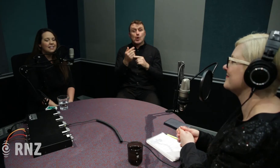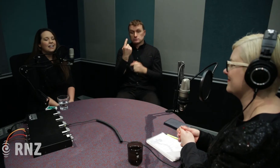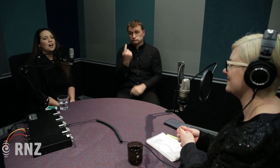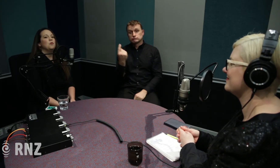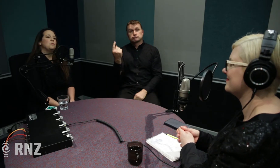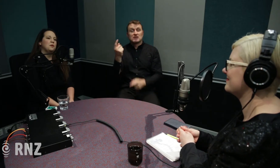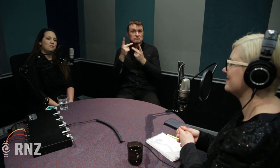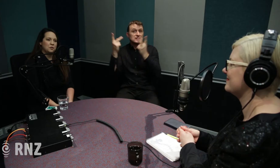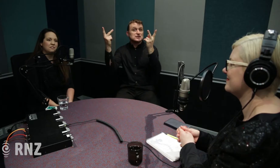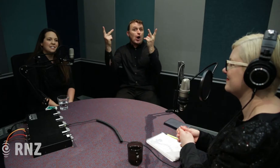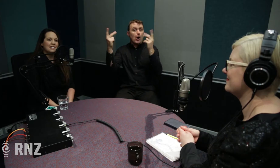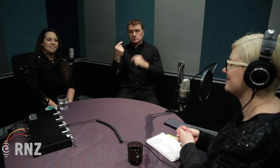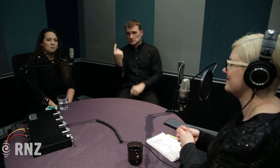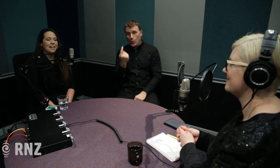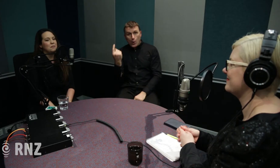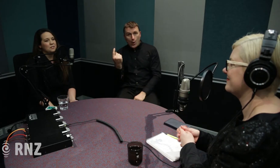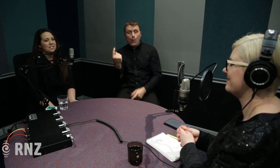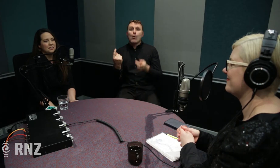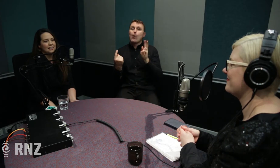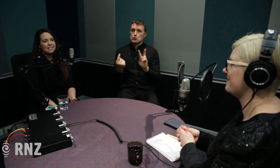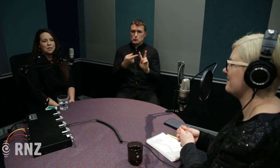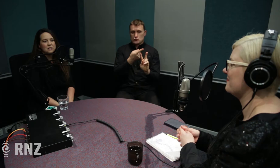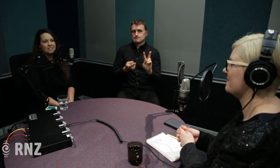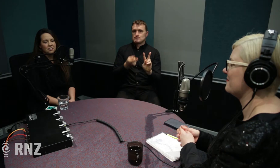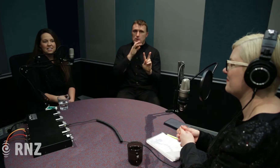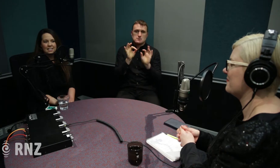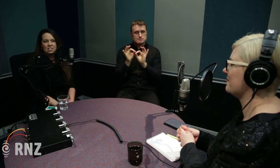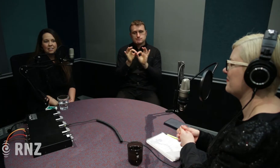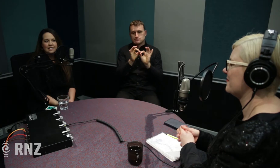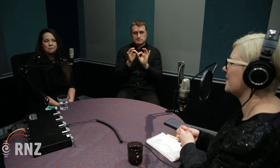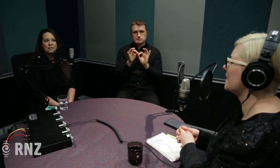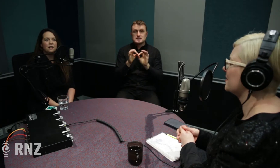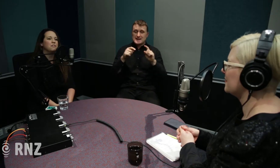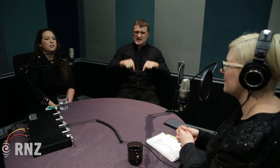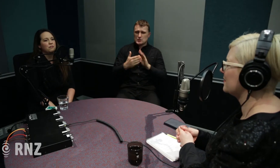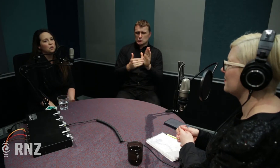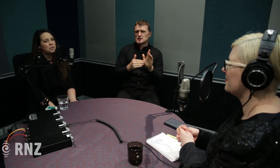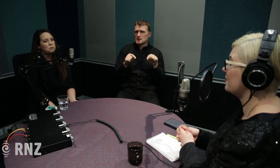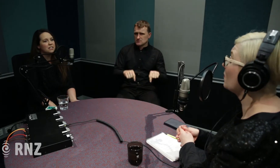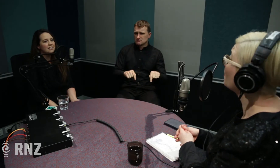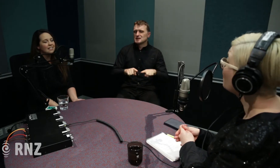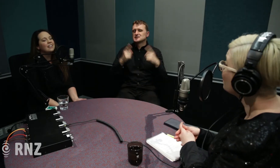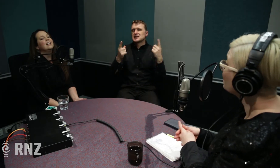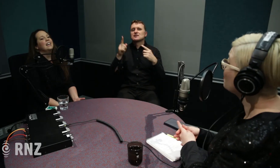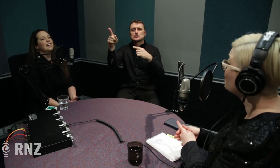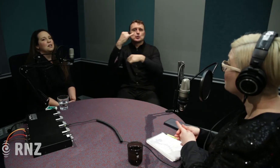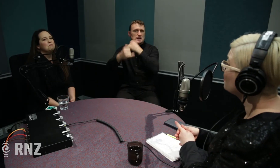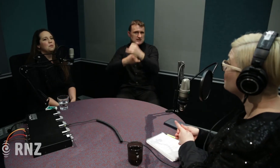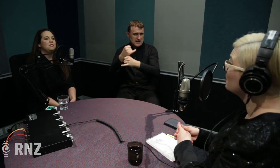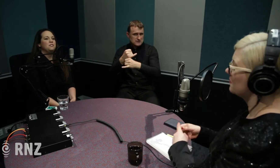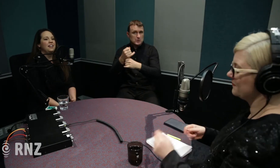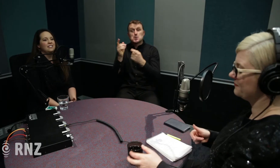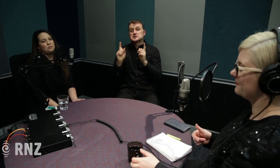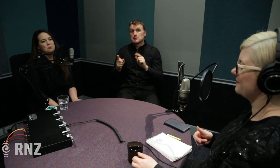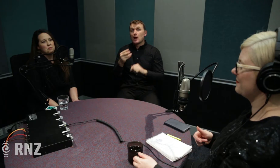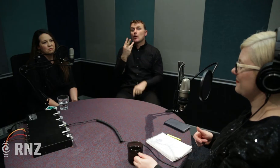interpreter or we'll have two of us. That's normally how we do it in New Zealand. It's a little bit different internationally. Sometimes I have 3 to 4 interpreters. But